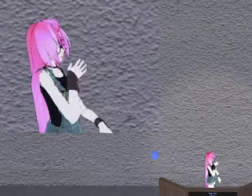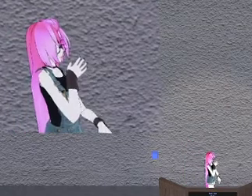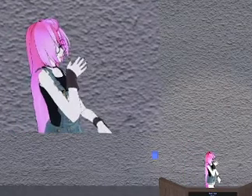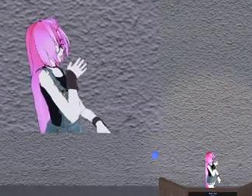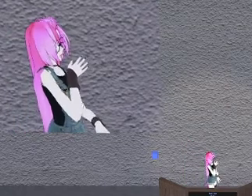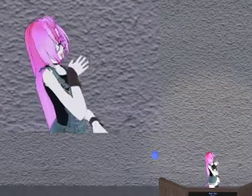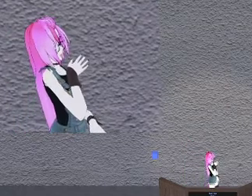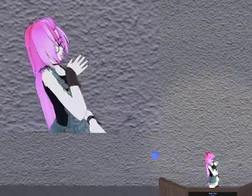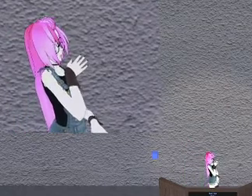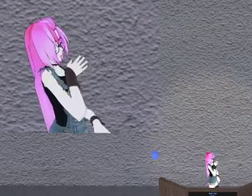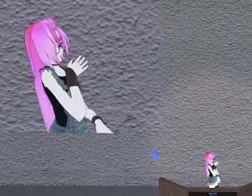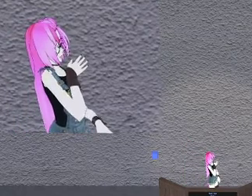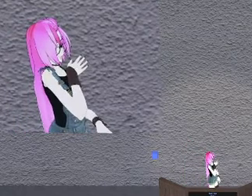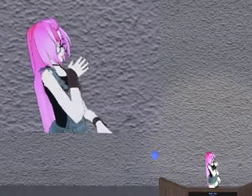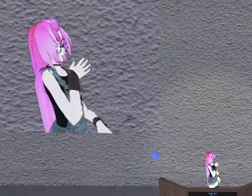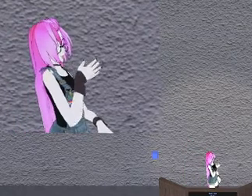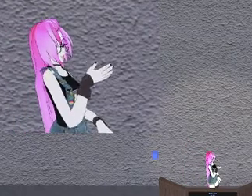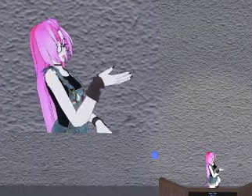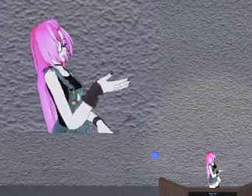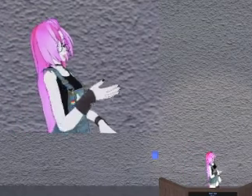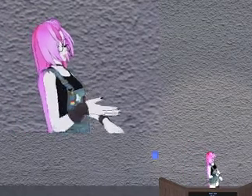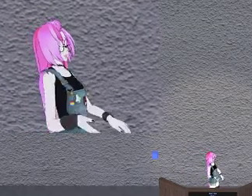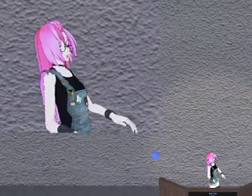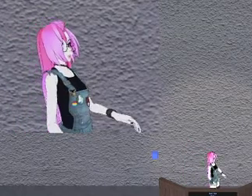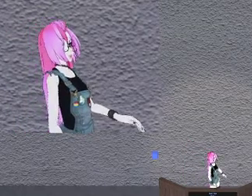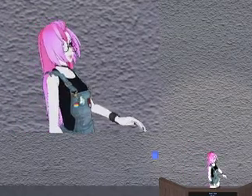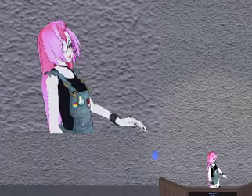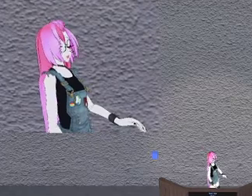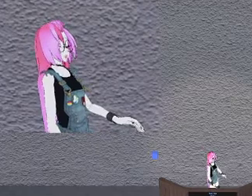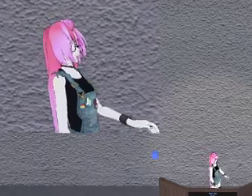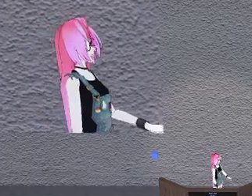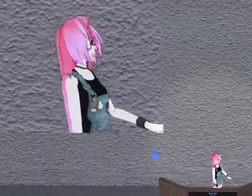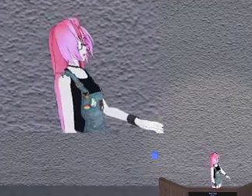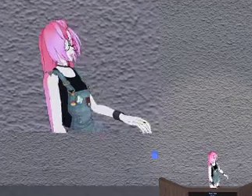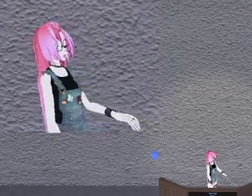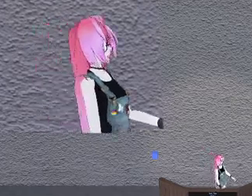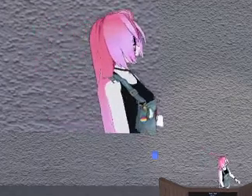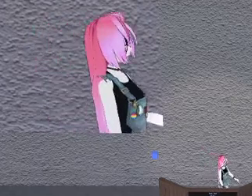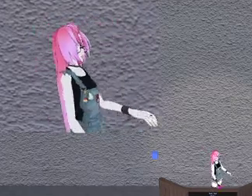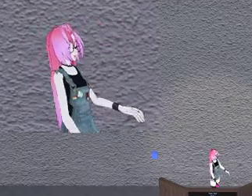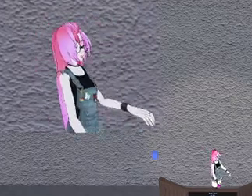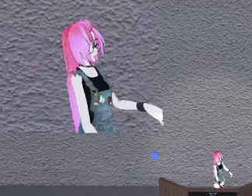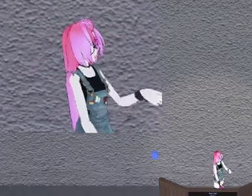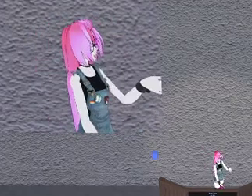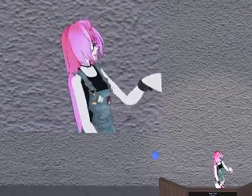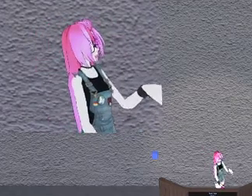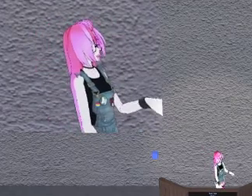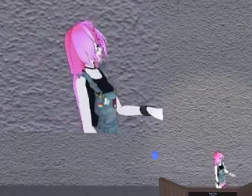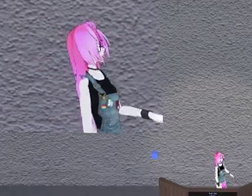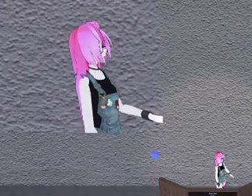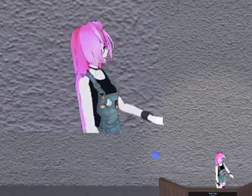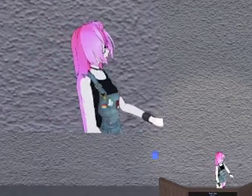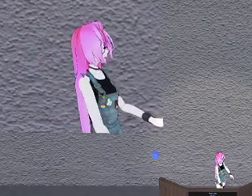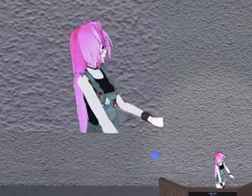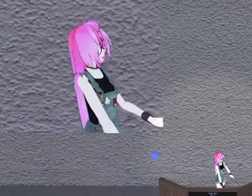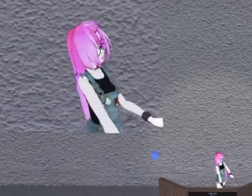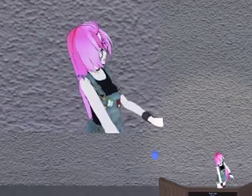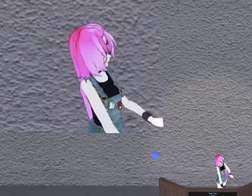you ask a question. Also, my cat's name is Crystal, so it's kind of weird. But anyways, go ahead.